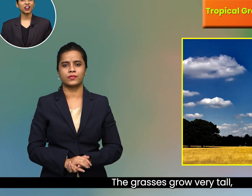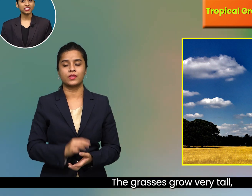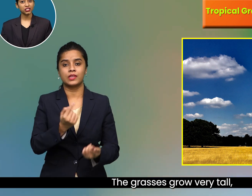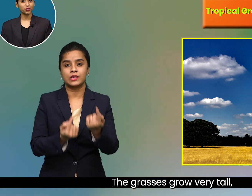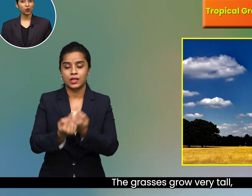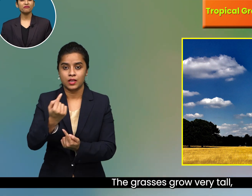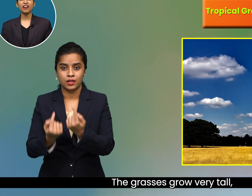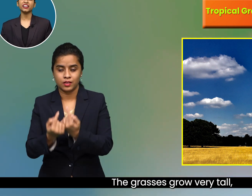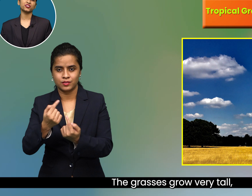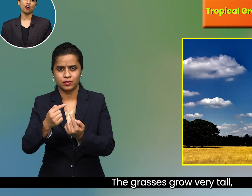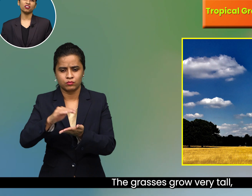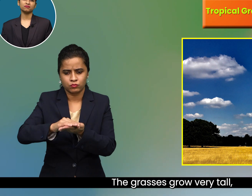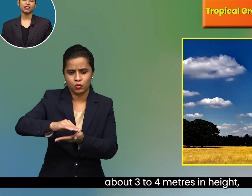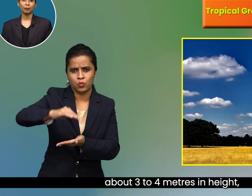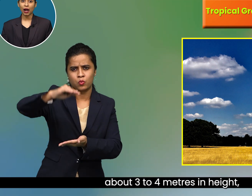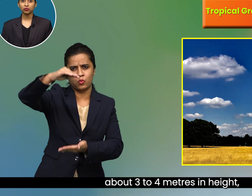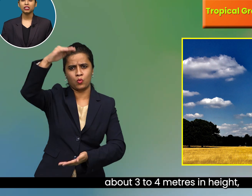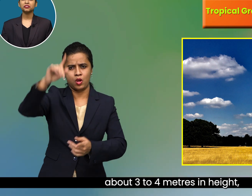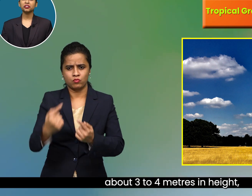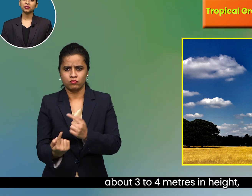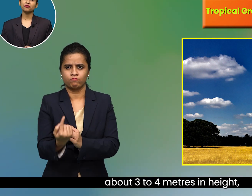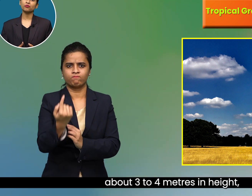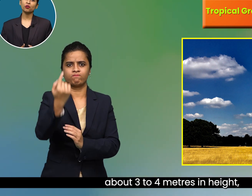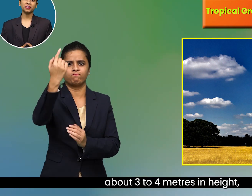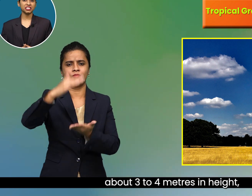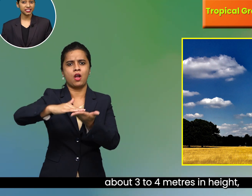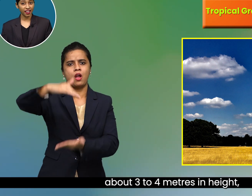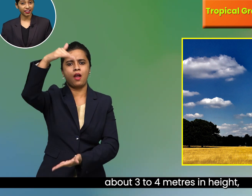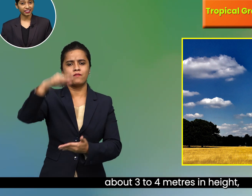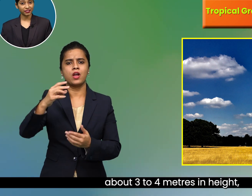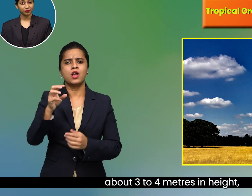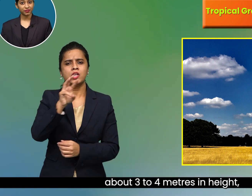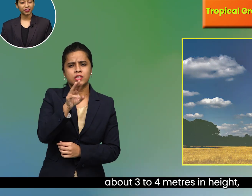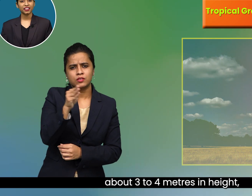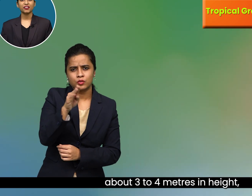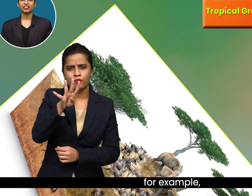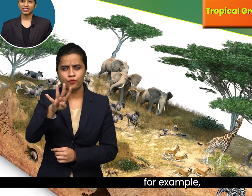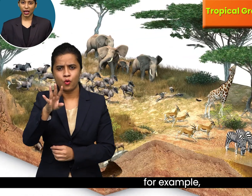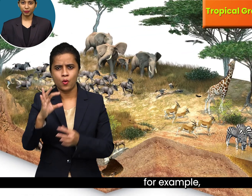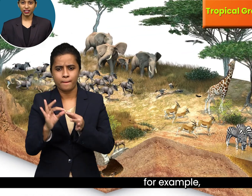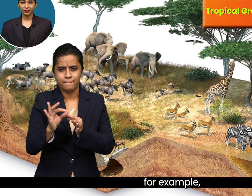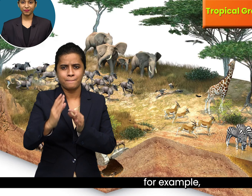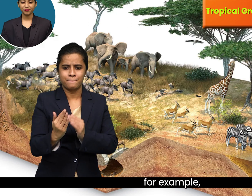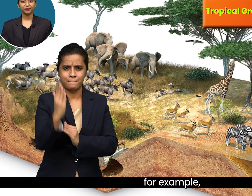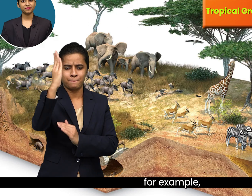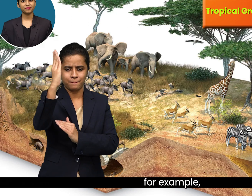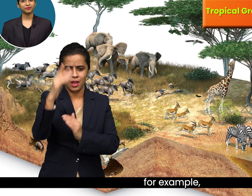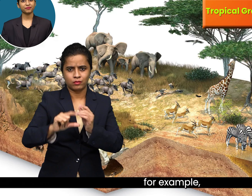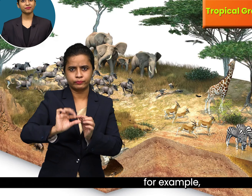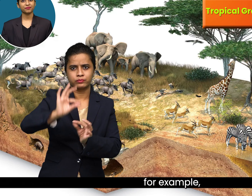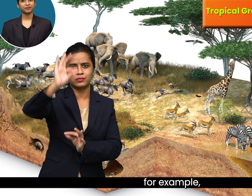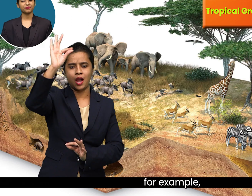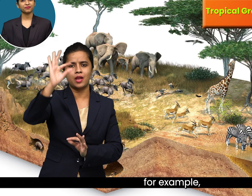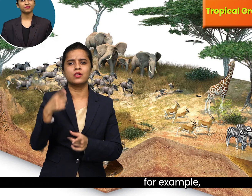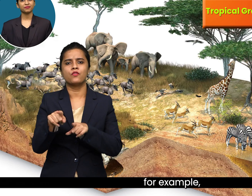The grasses grow very tall, about 3 to 4 meters in height. For example,